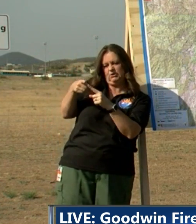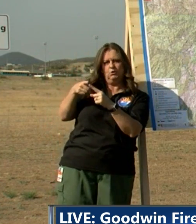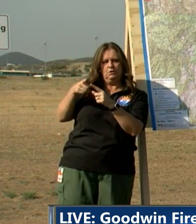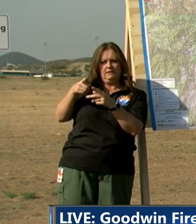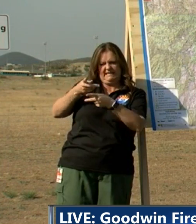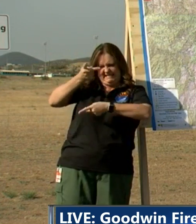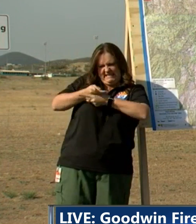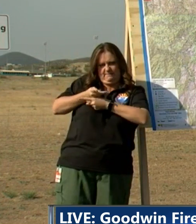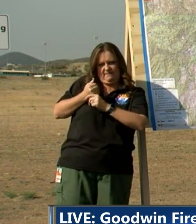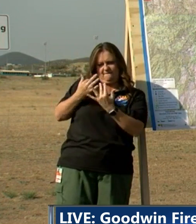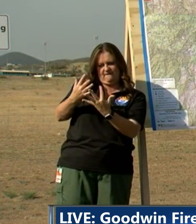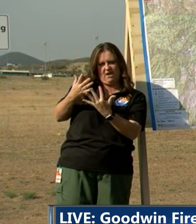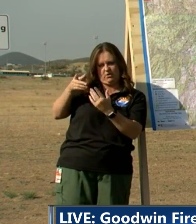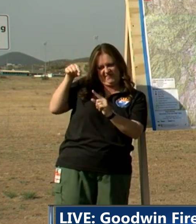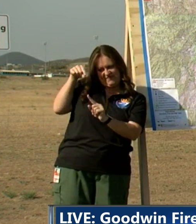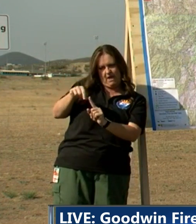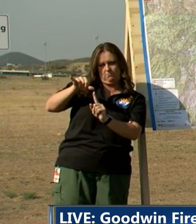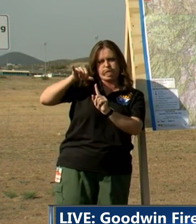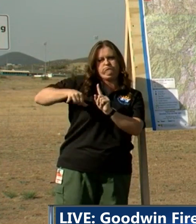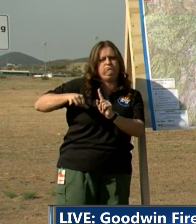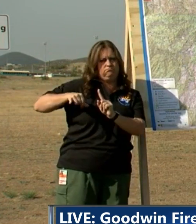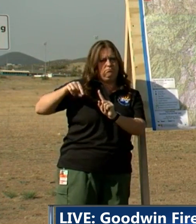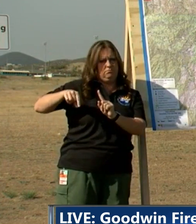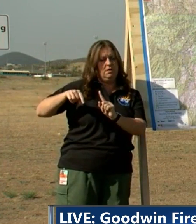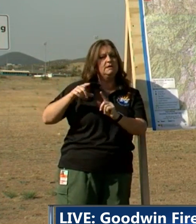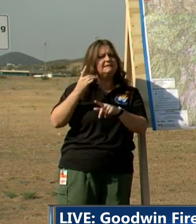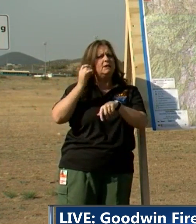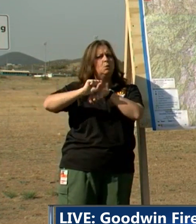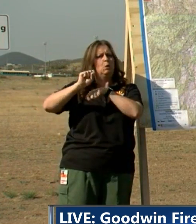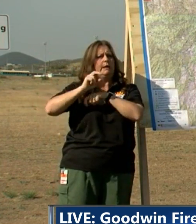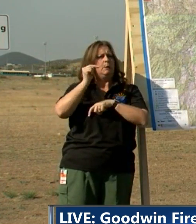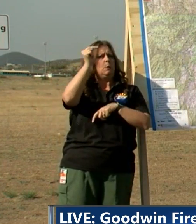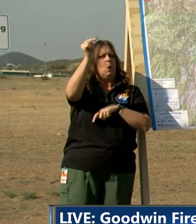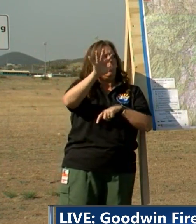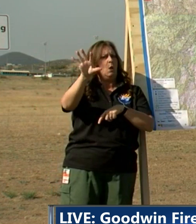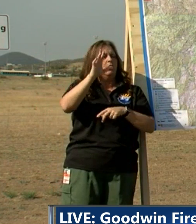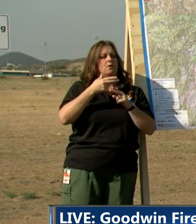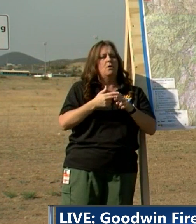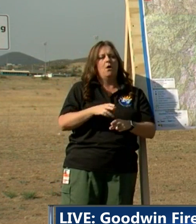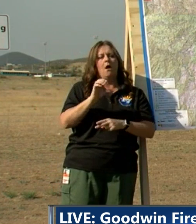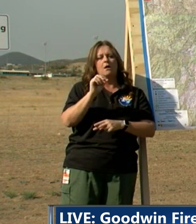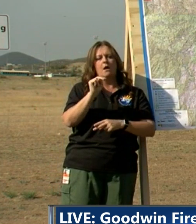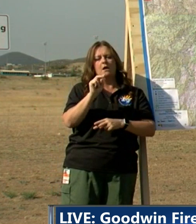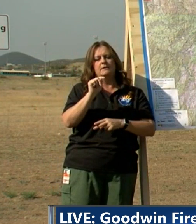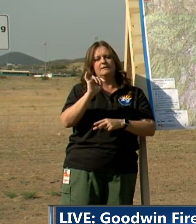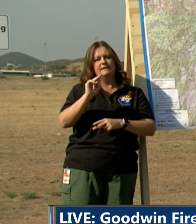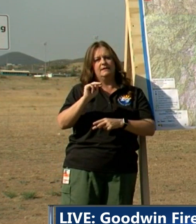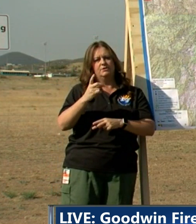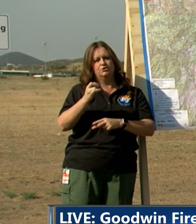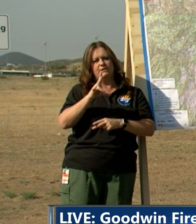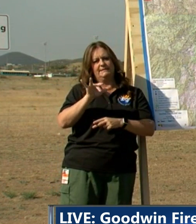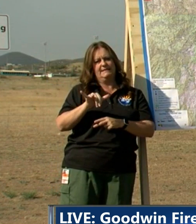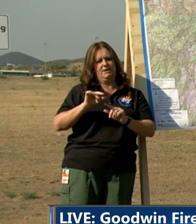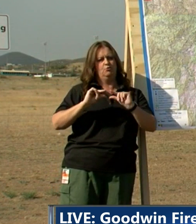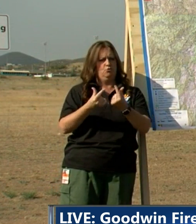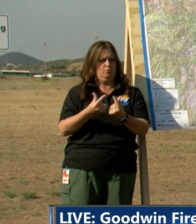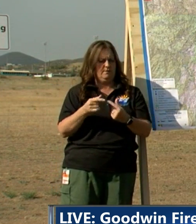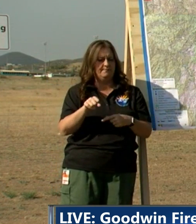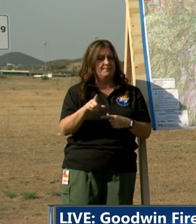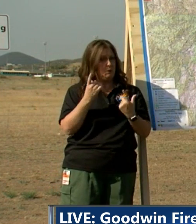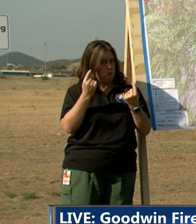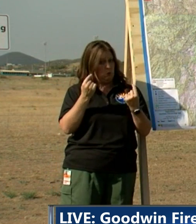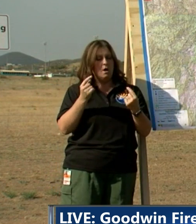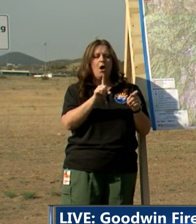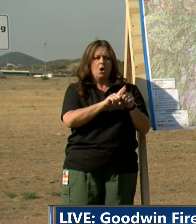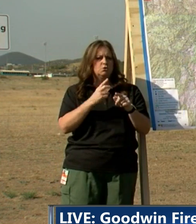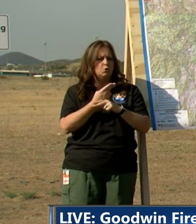sits. We are still working to the north here, what we call a contingency group, and basically what they're doing is they're putting in dozer